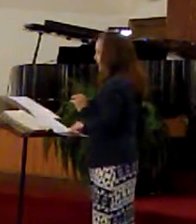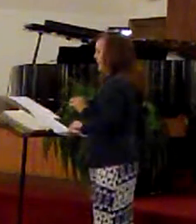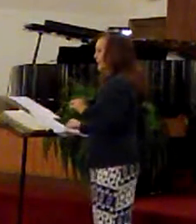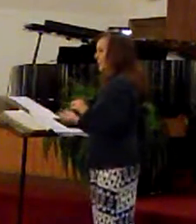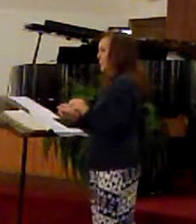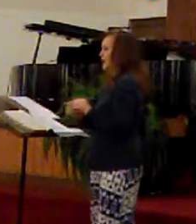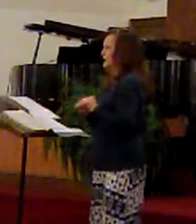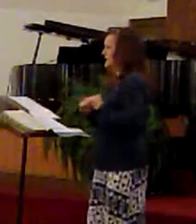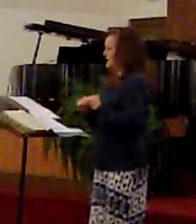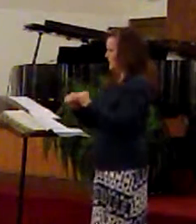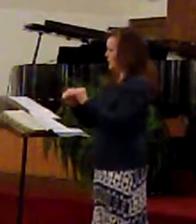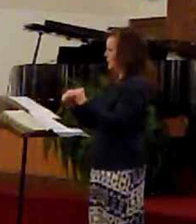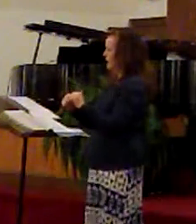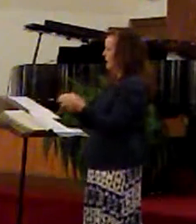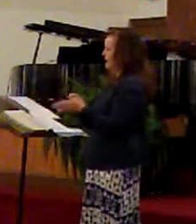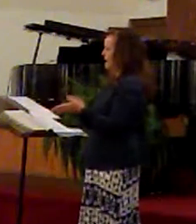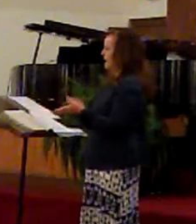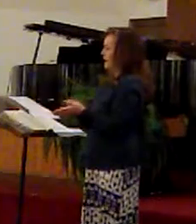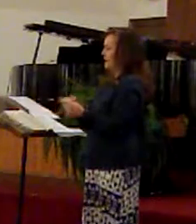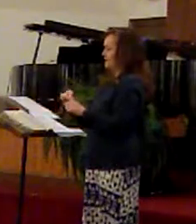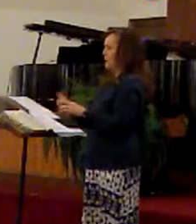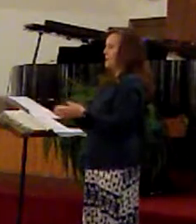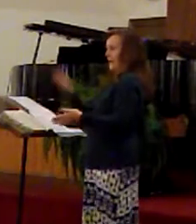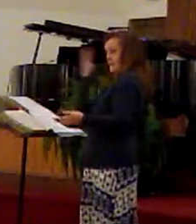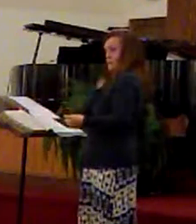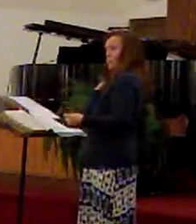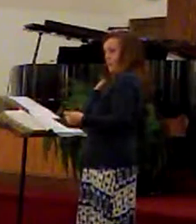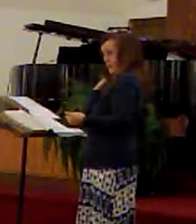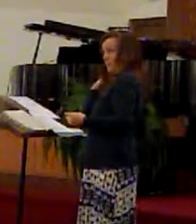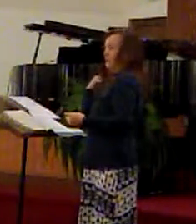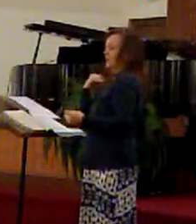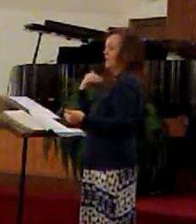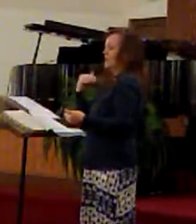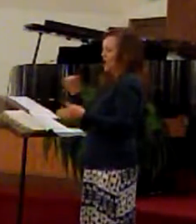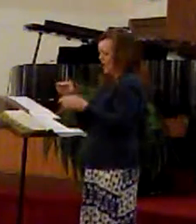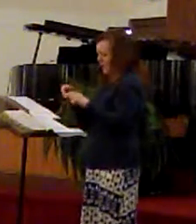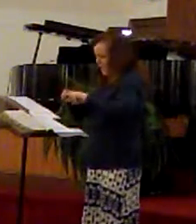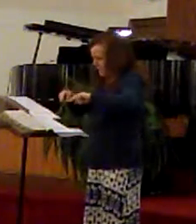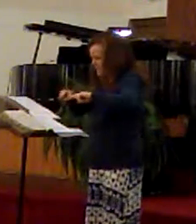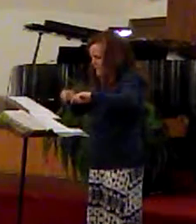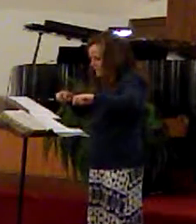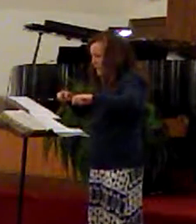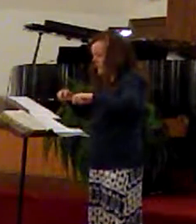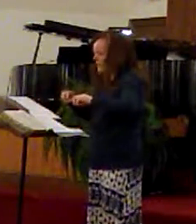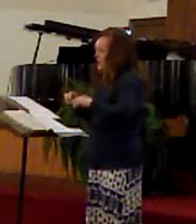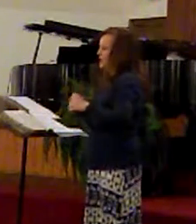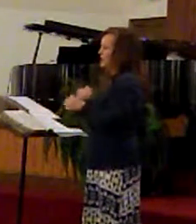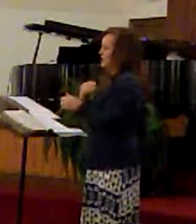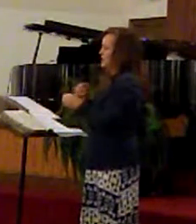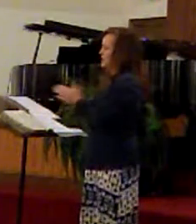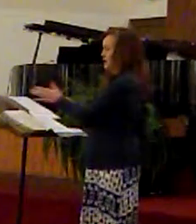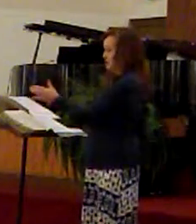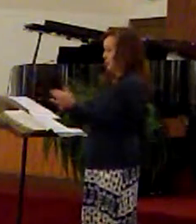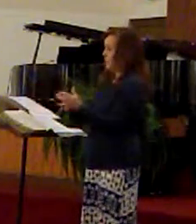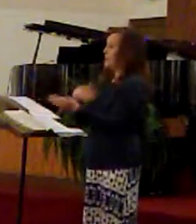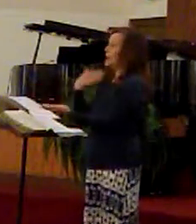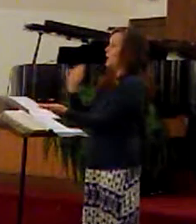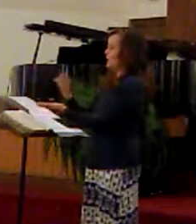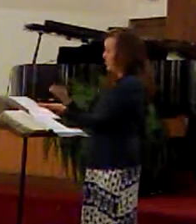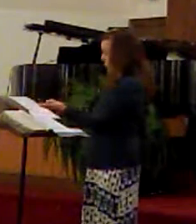on reading, studying the Bible. The verse says this: study to show thyself approved unto God,